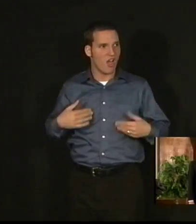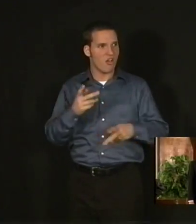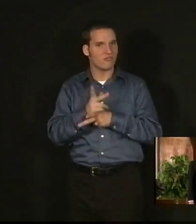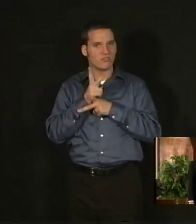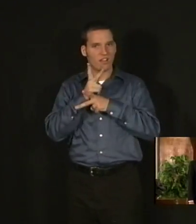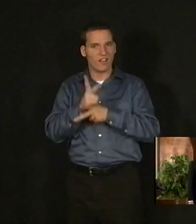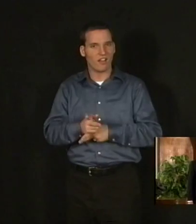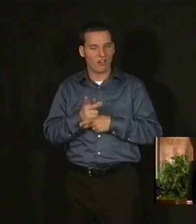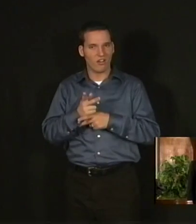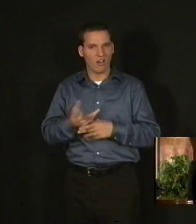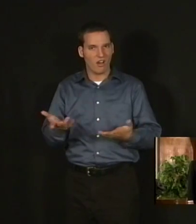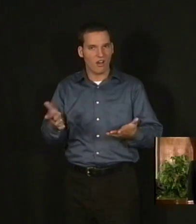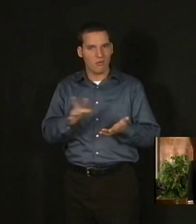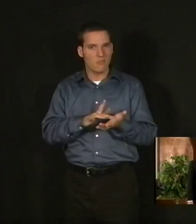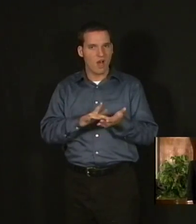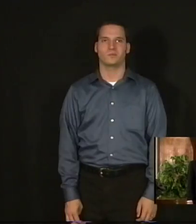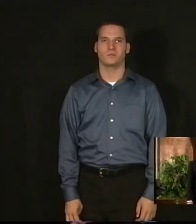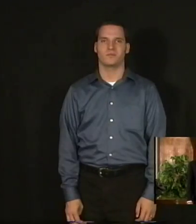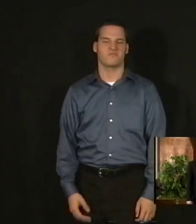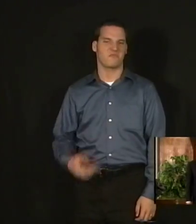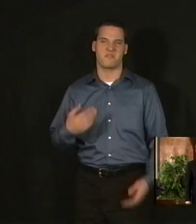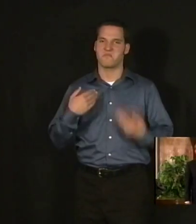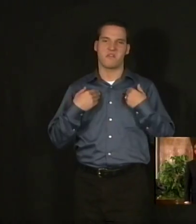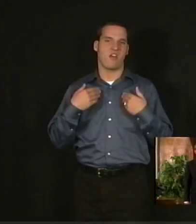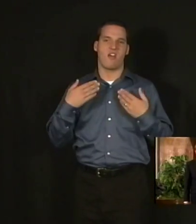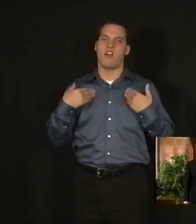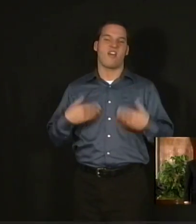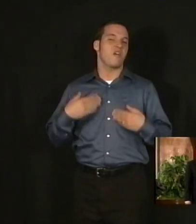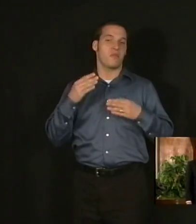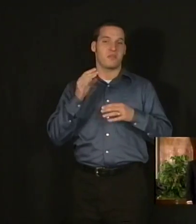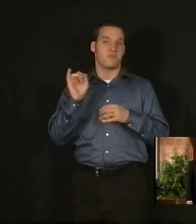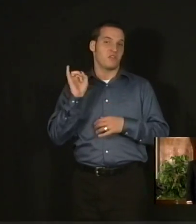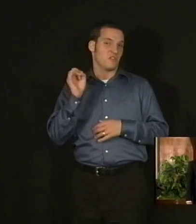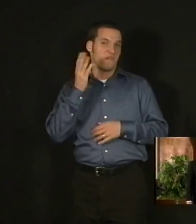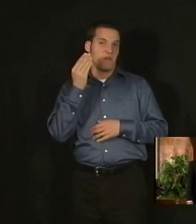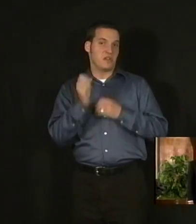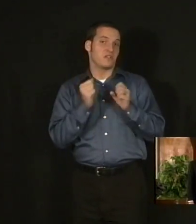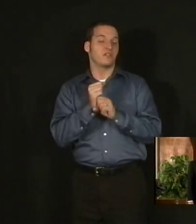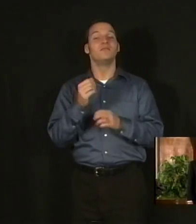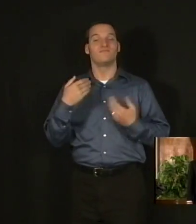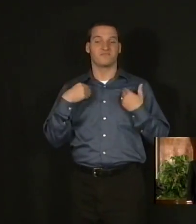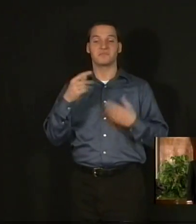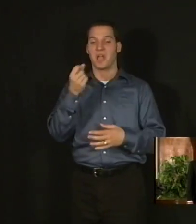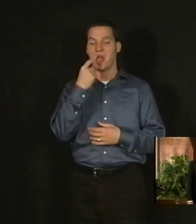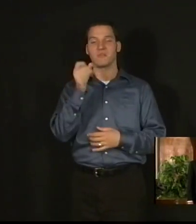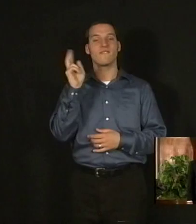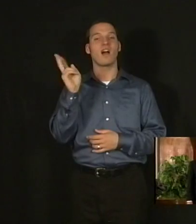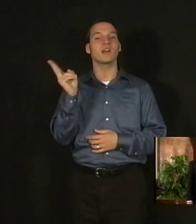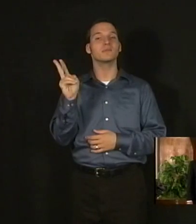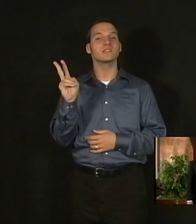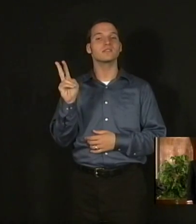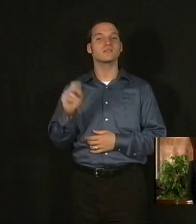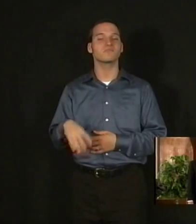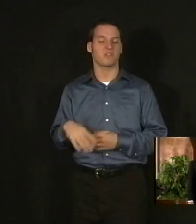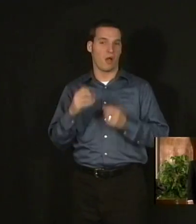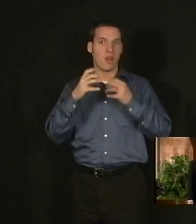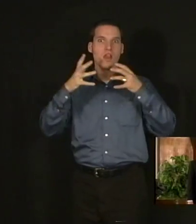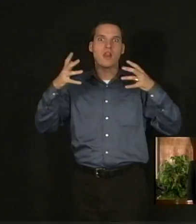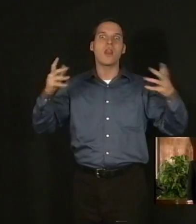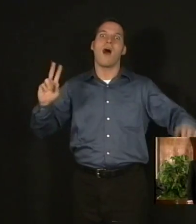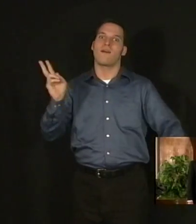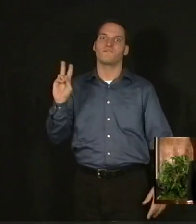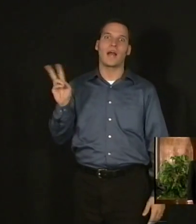so much for this health care? I haven't had any health insurance now for 14 years. I take my vitamins. A lot